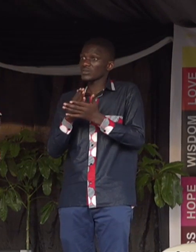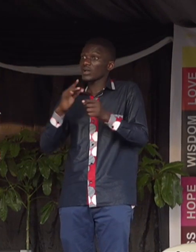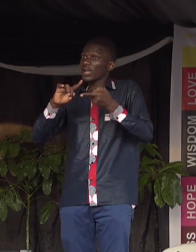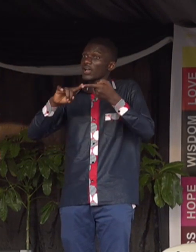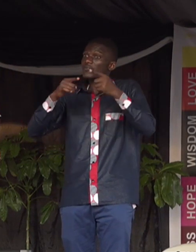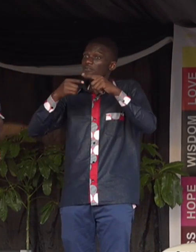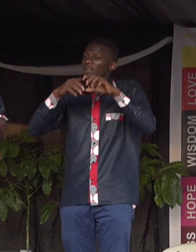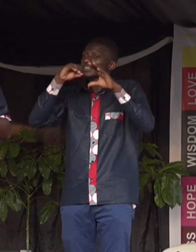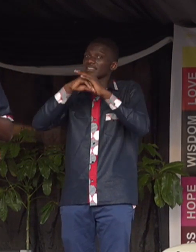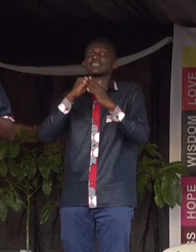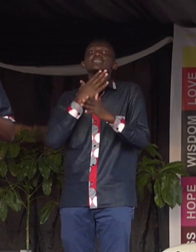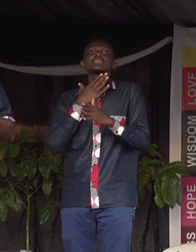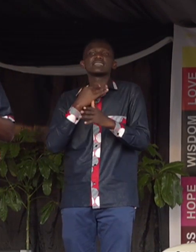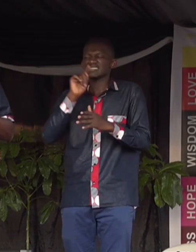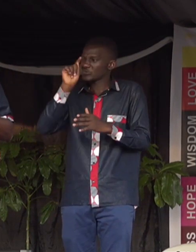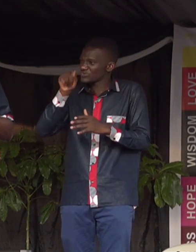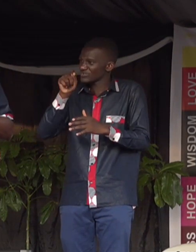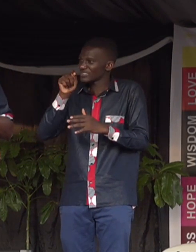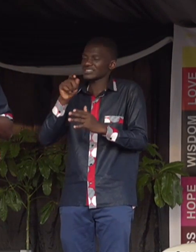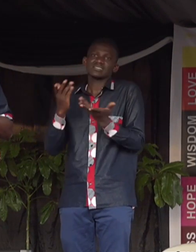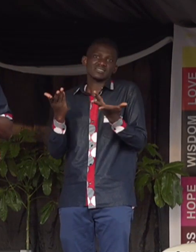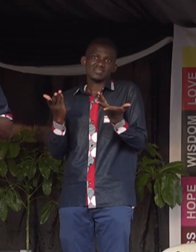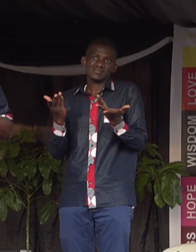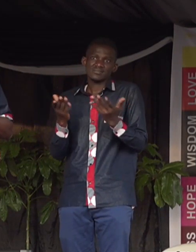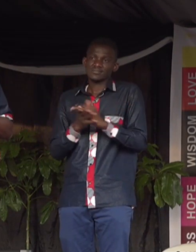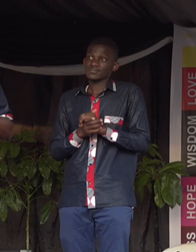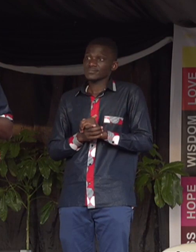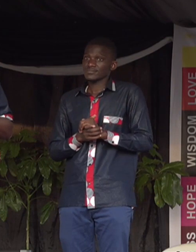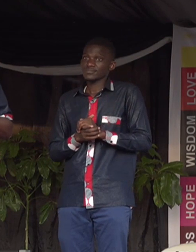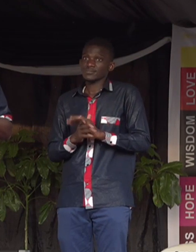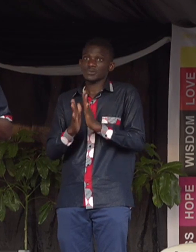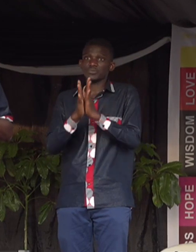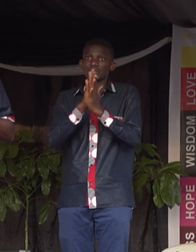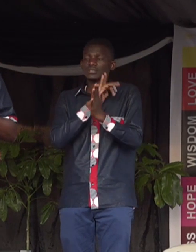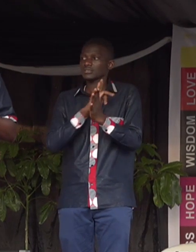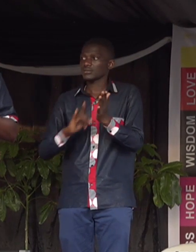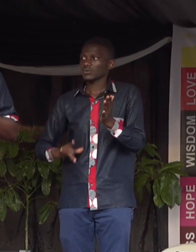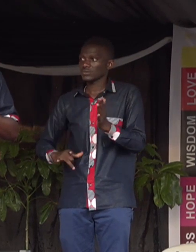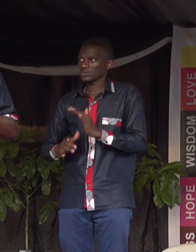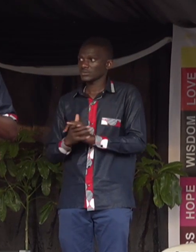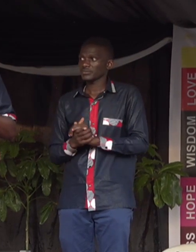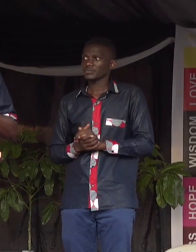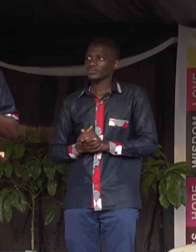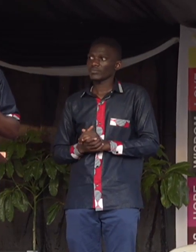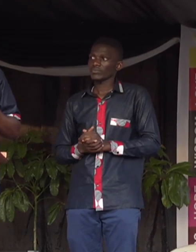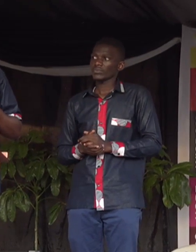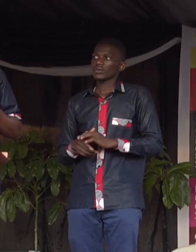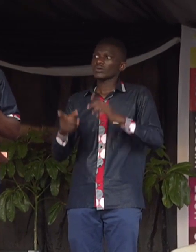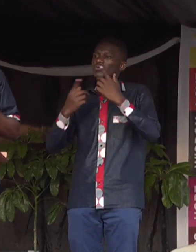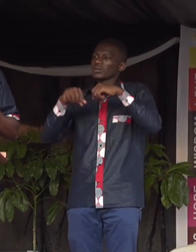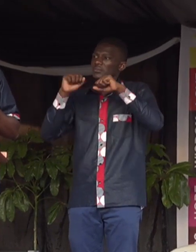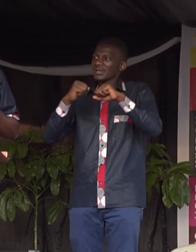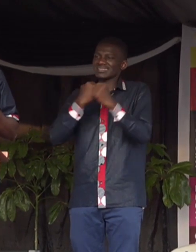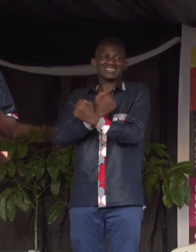kusanga ngoli mu bwetaavu. Is a friend that finds you in need. Praise the Lord. Mukama yebazibwe. We need to love each